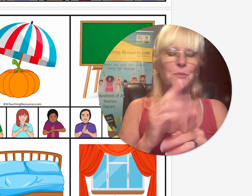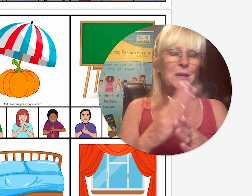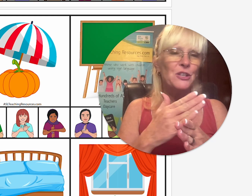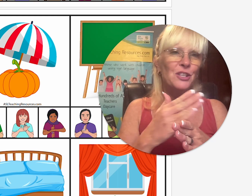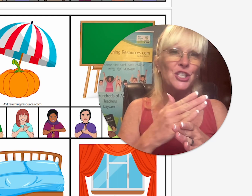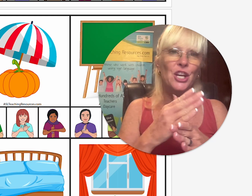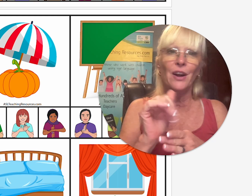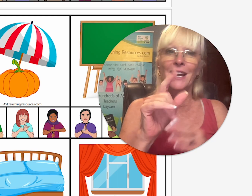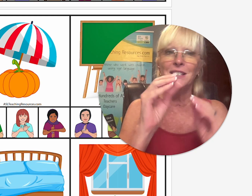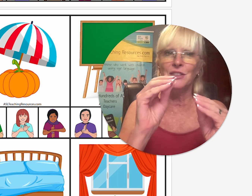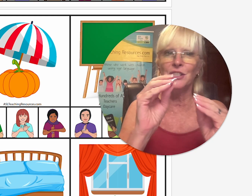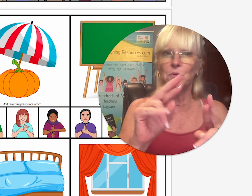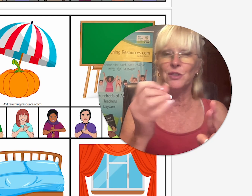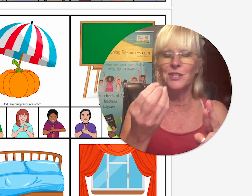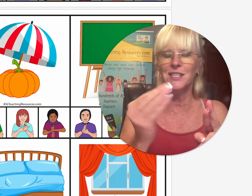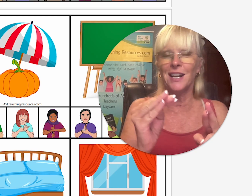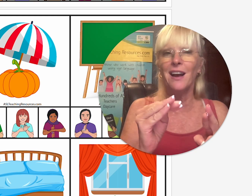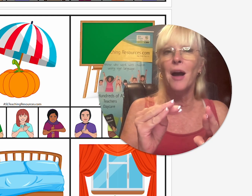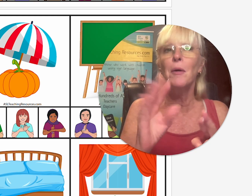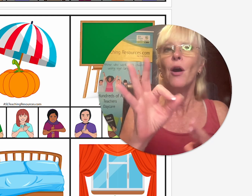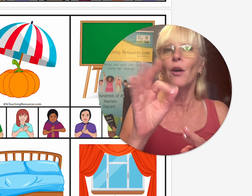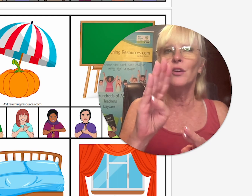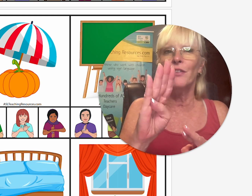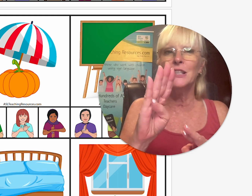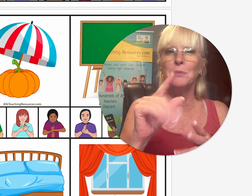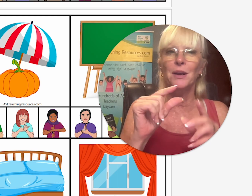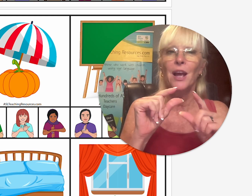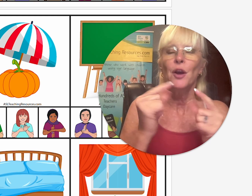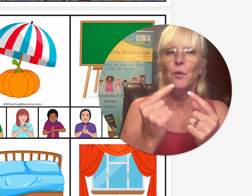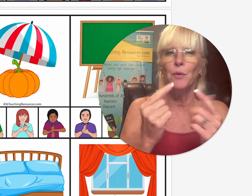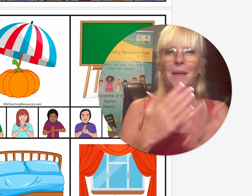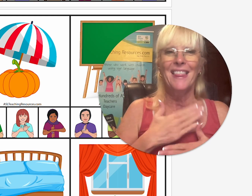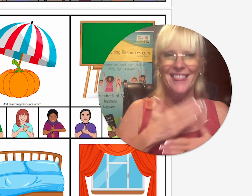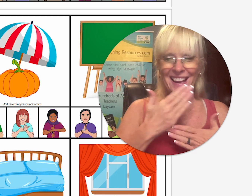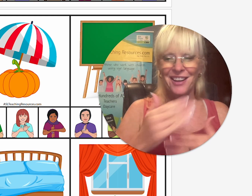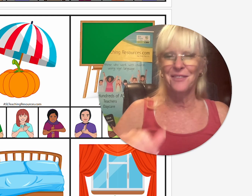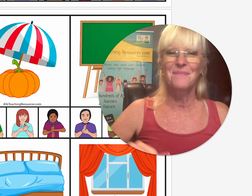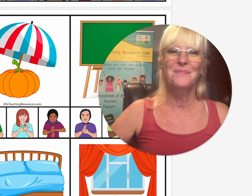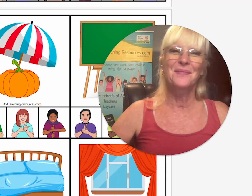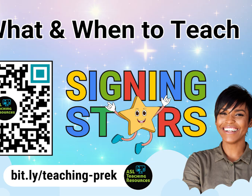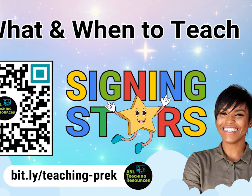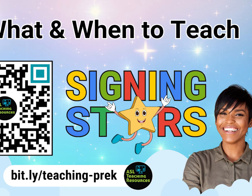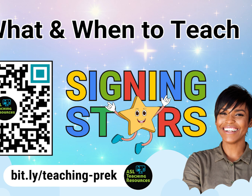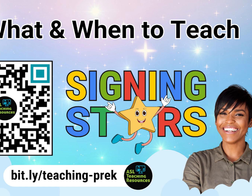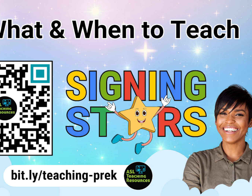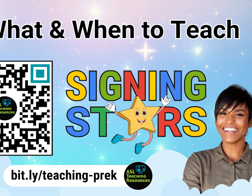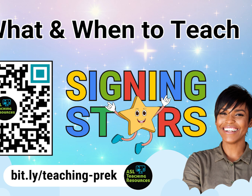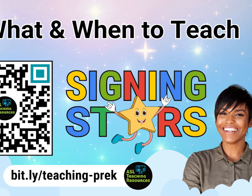word. Be sure and share ASLTeachingResources.com on your Facebook group. Thank you.